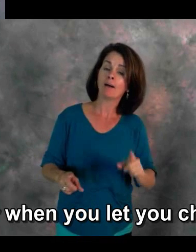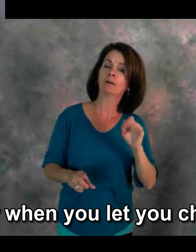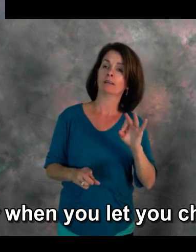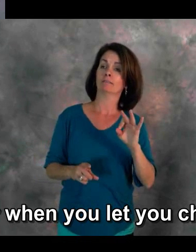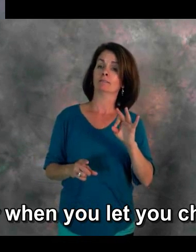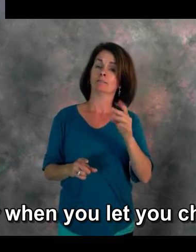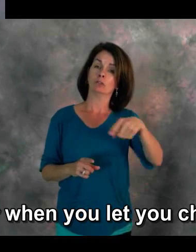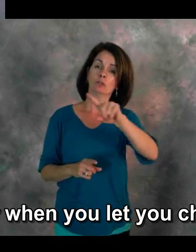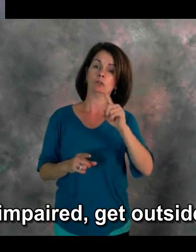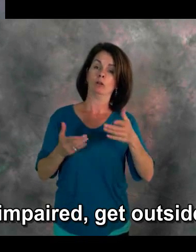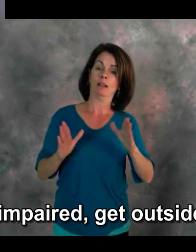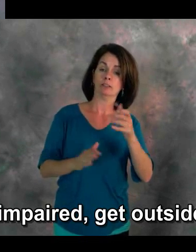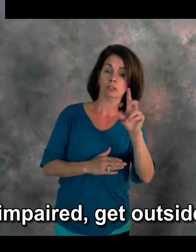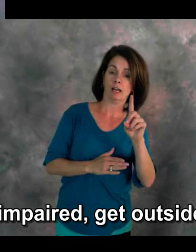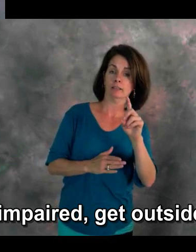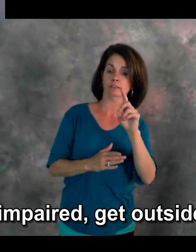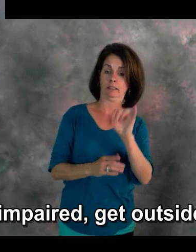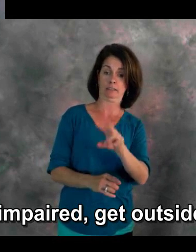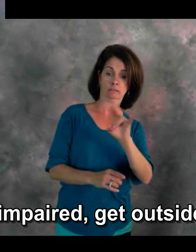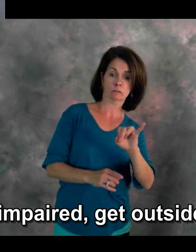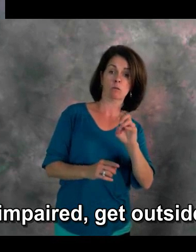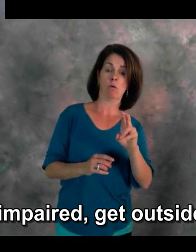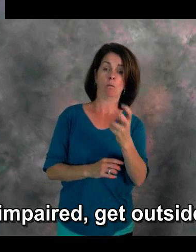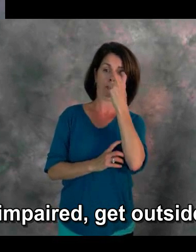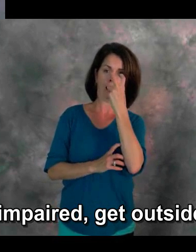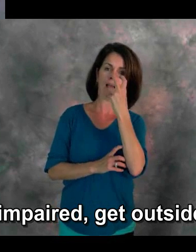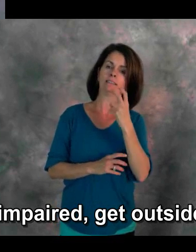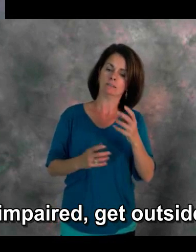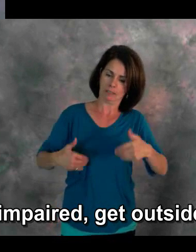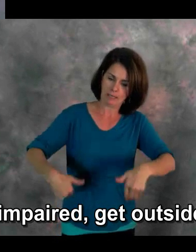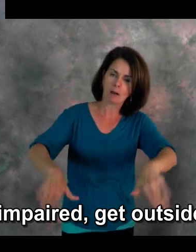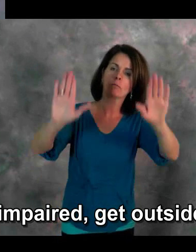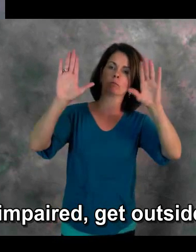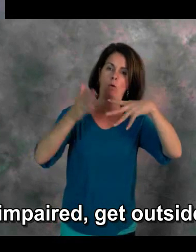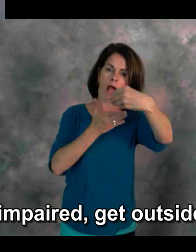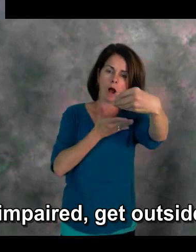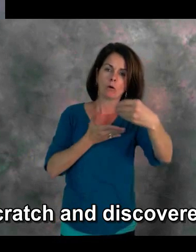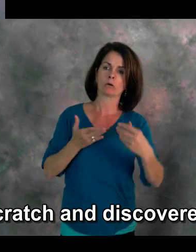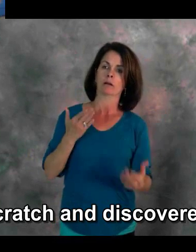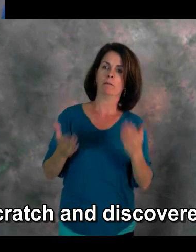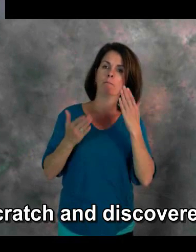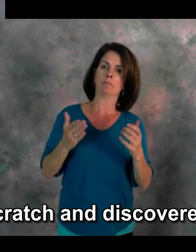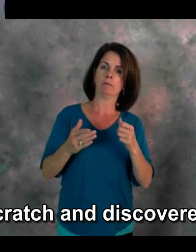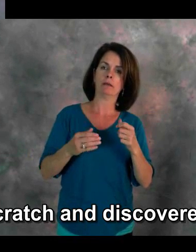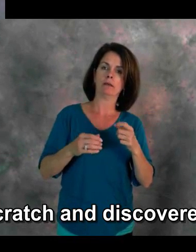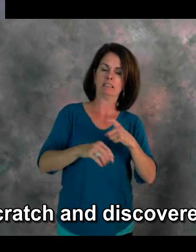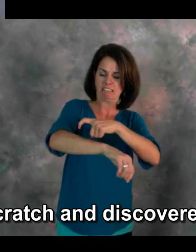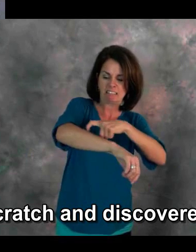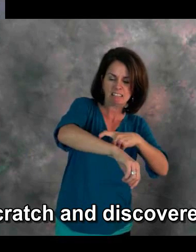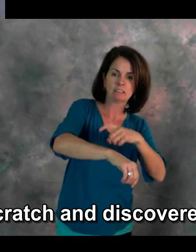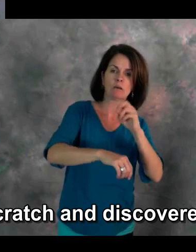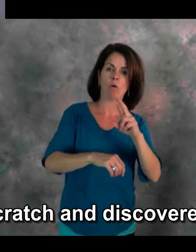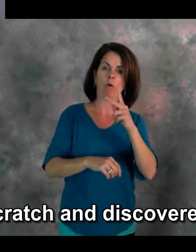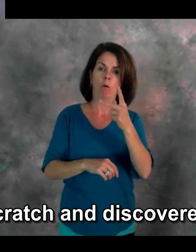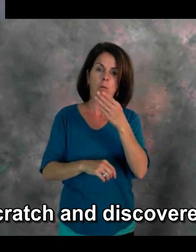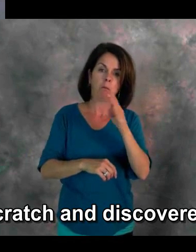let your child who is blind and visually impaired get outside and maybe get a scrape